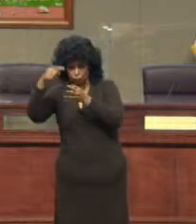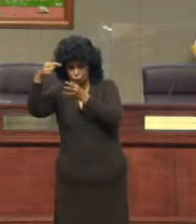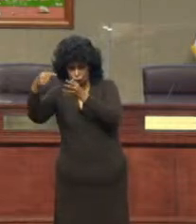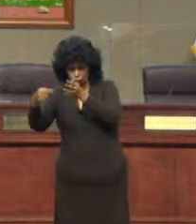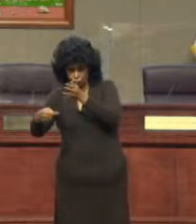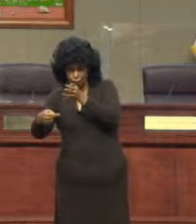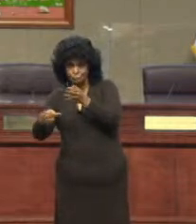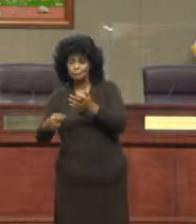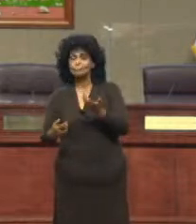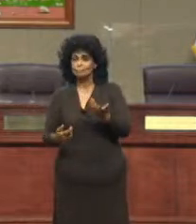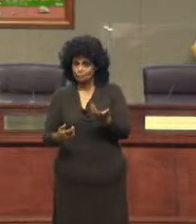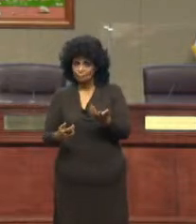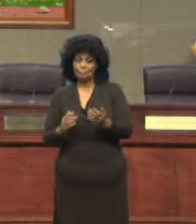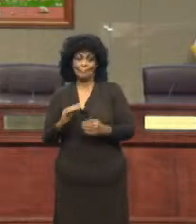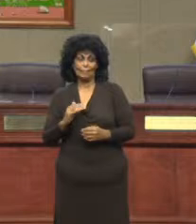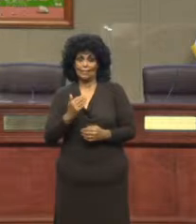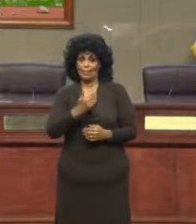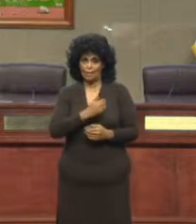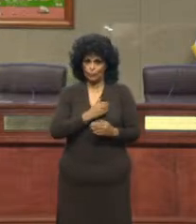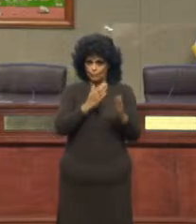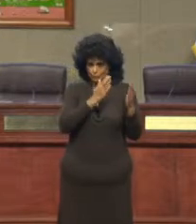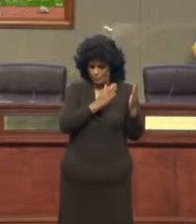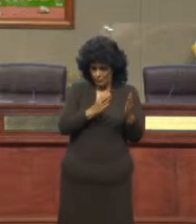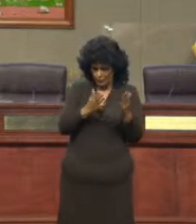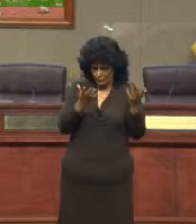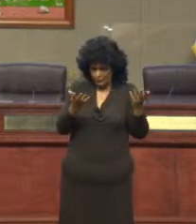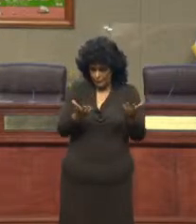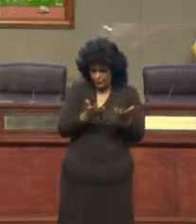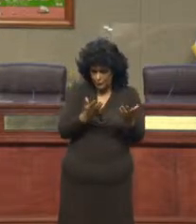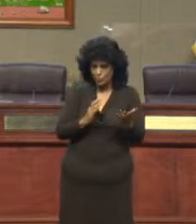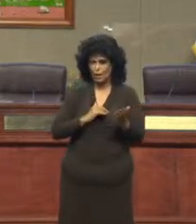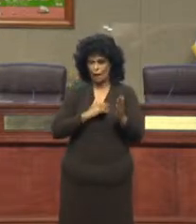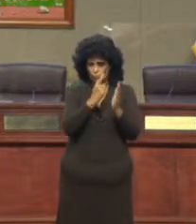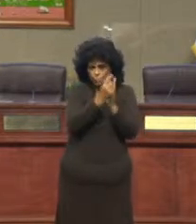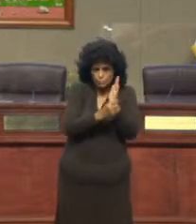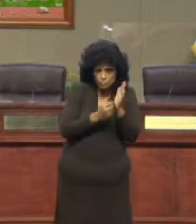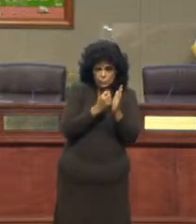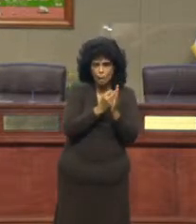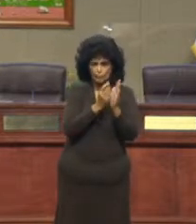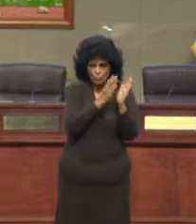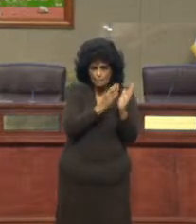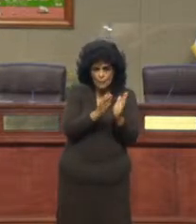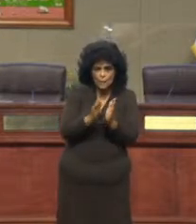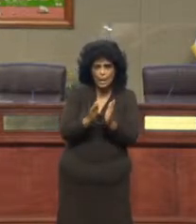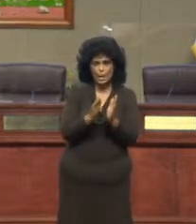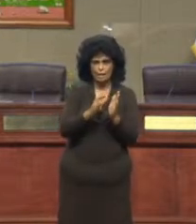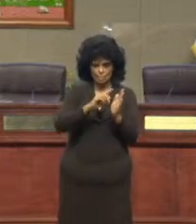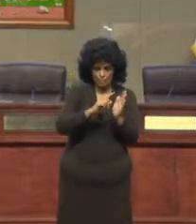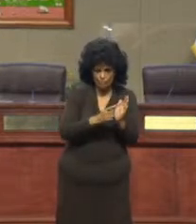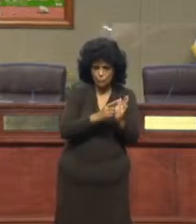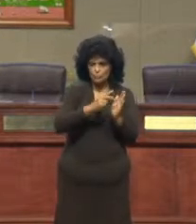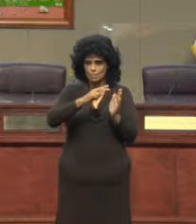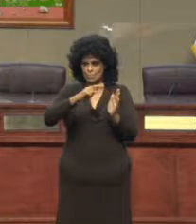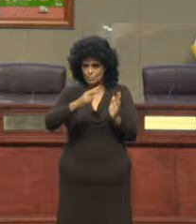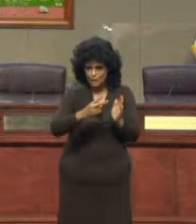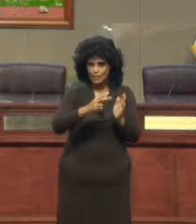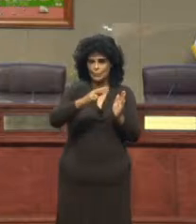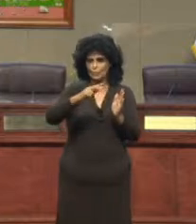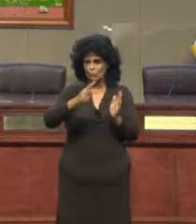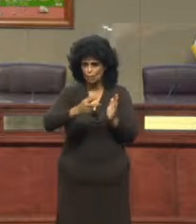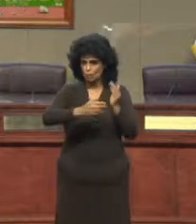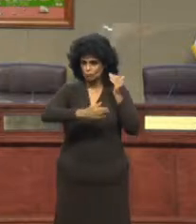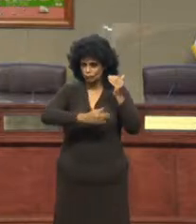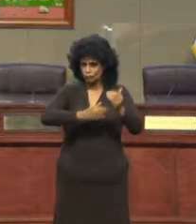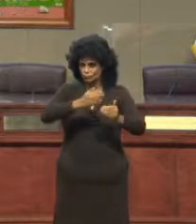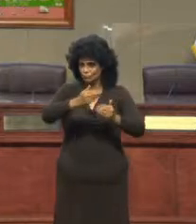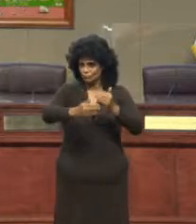are at this point and those phased approaches that we were taking here within our community. In essence, we